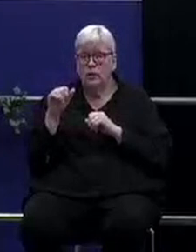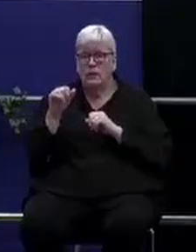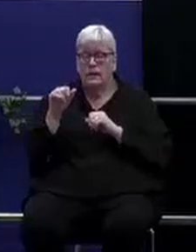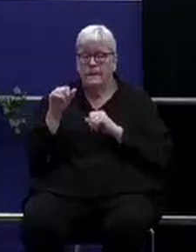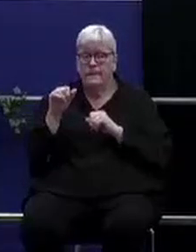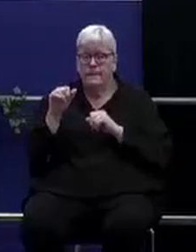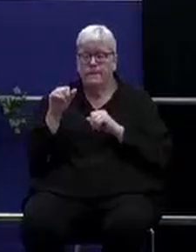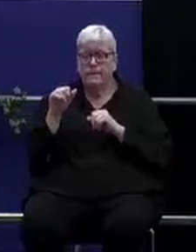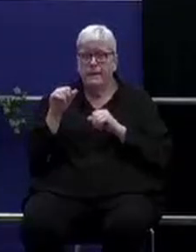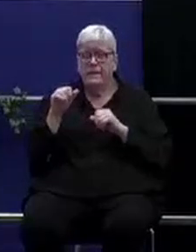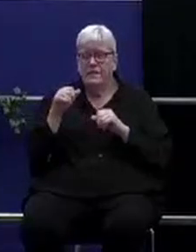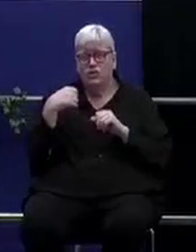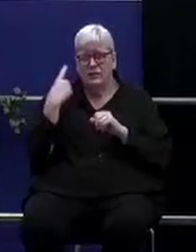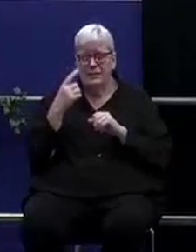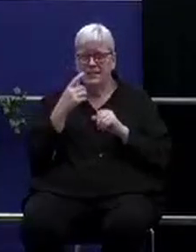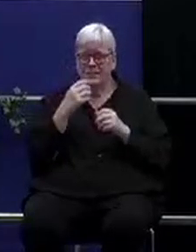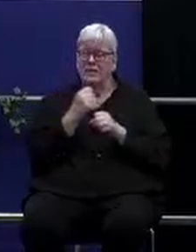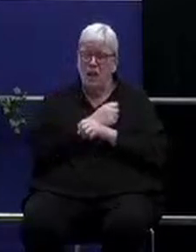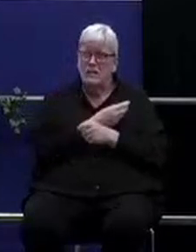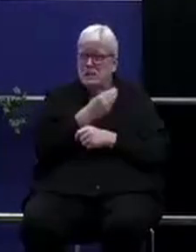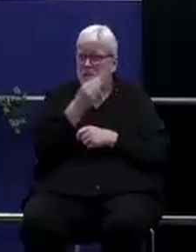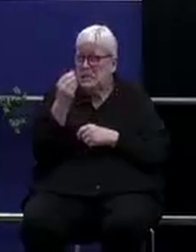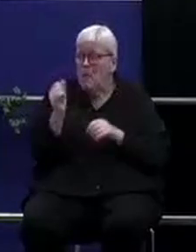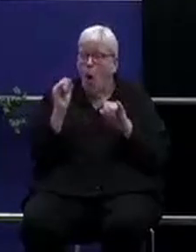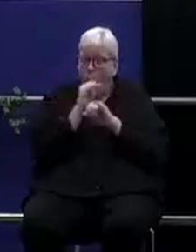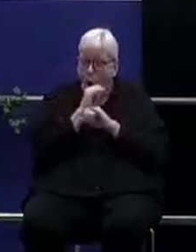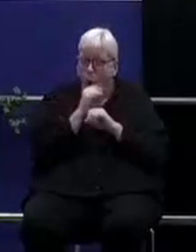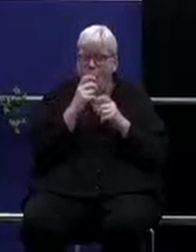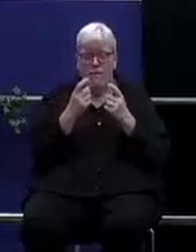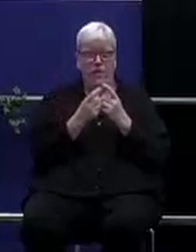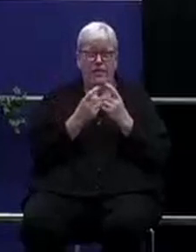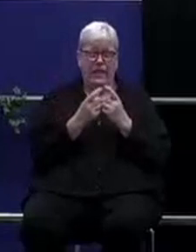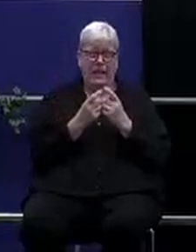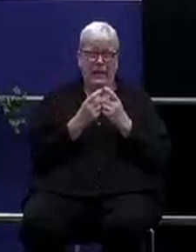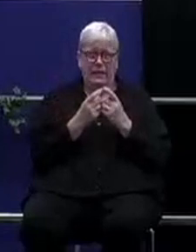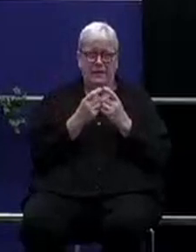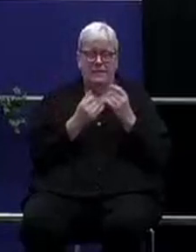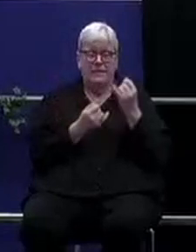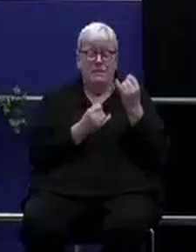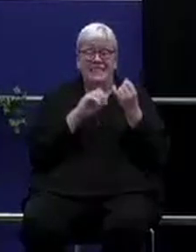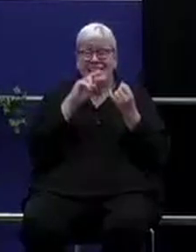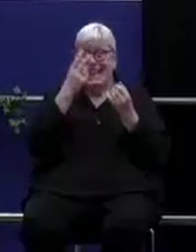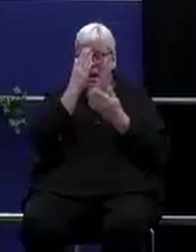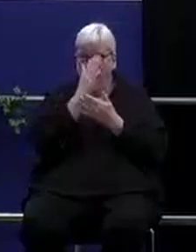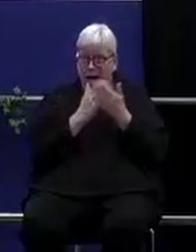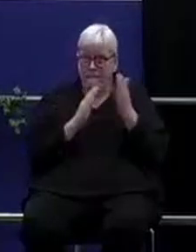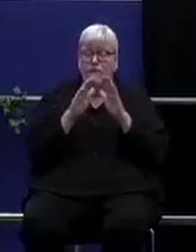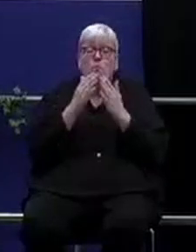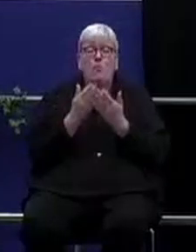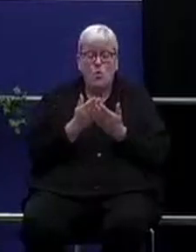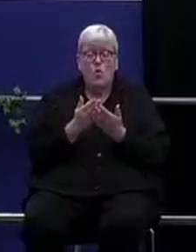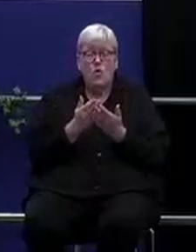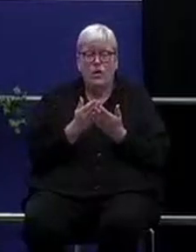She does sort of two really deplorable things. We'll say two deplorable things sort of in the latter half of the book. But